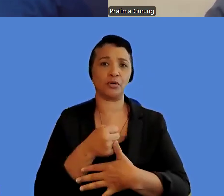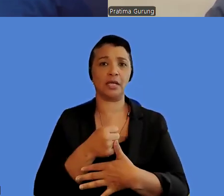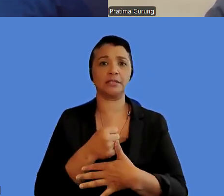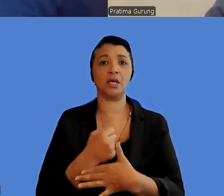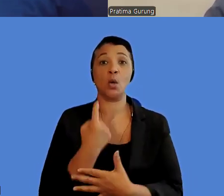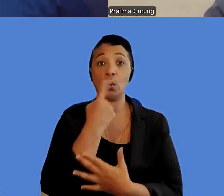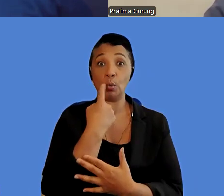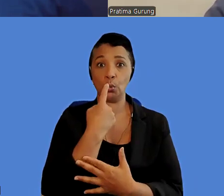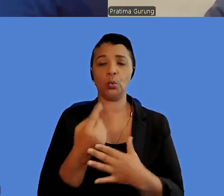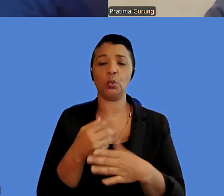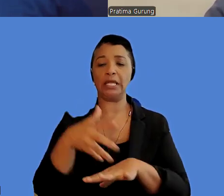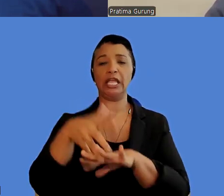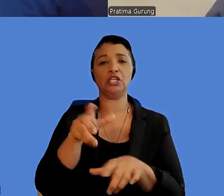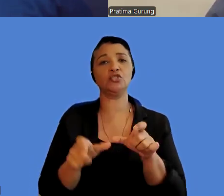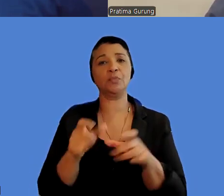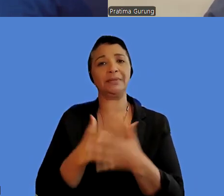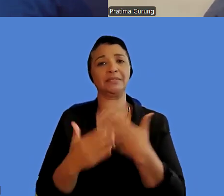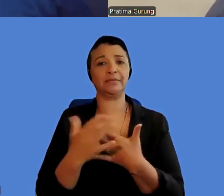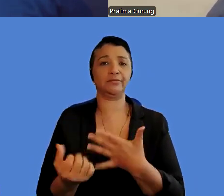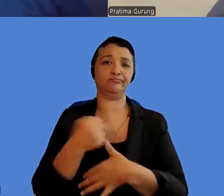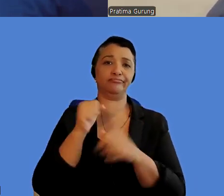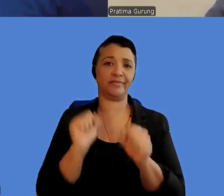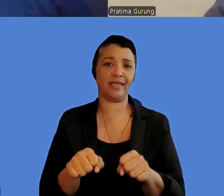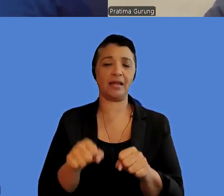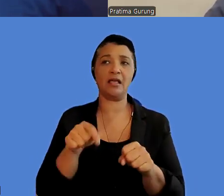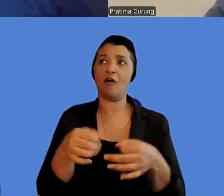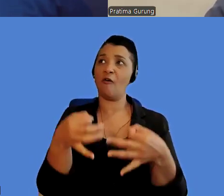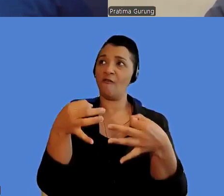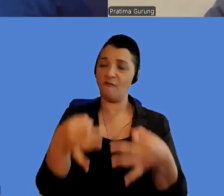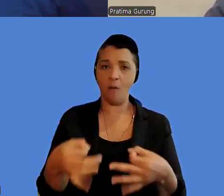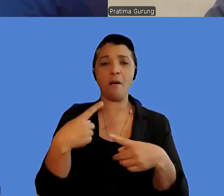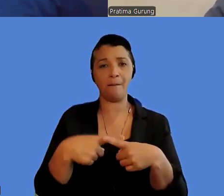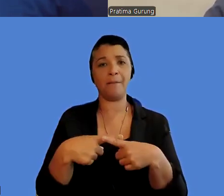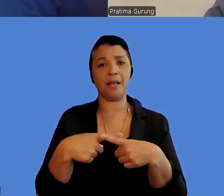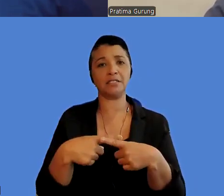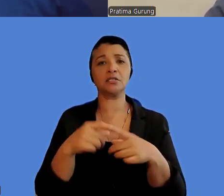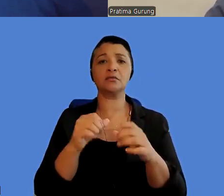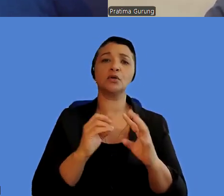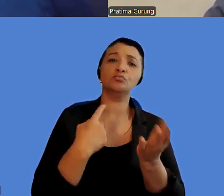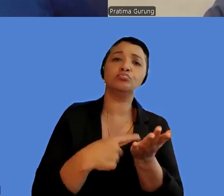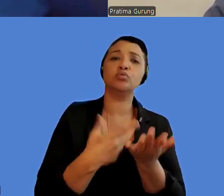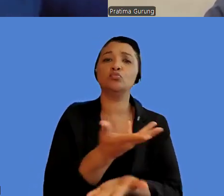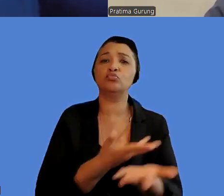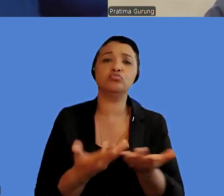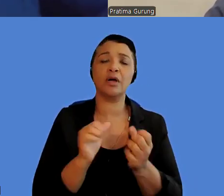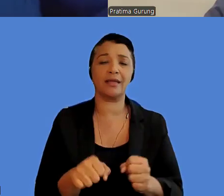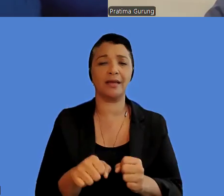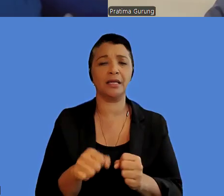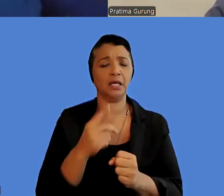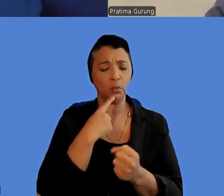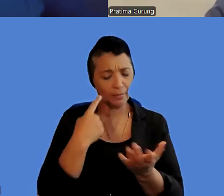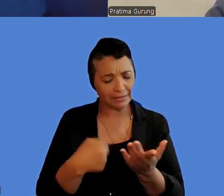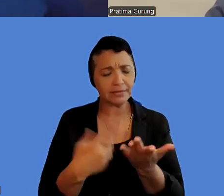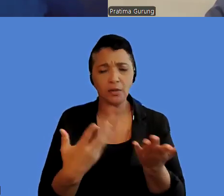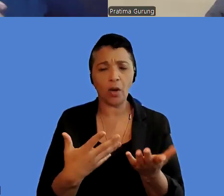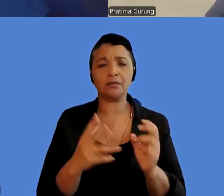indigenous peoples with disabilities in a very formal and informal settings to discuss about what indigenous peoples